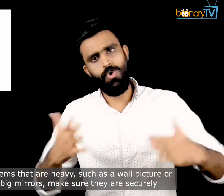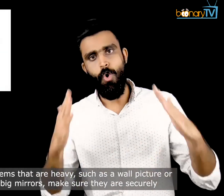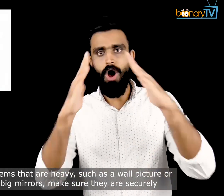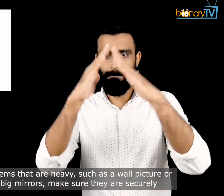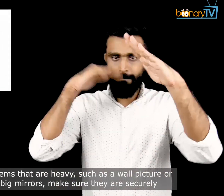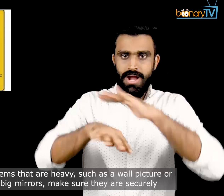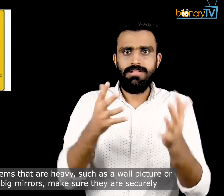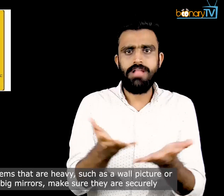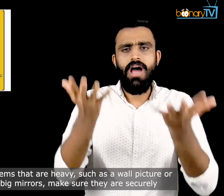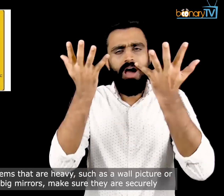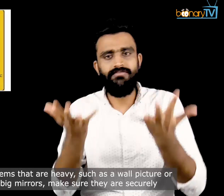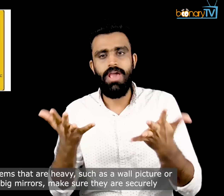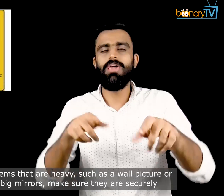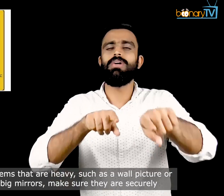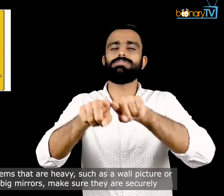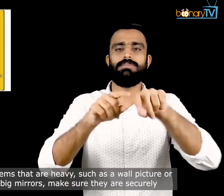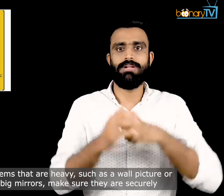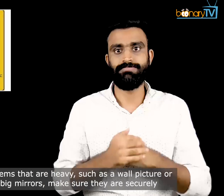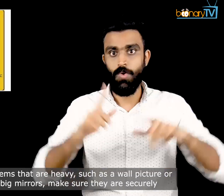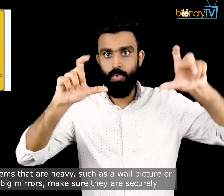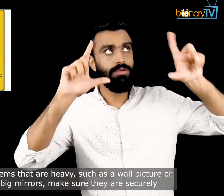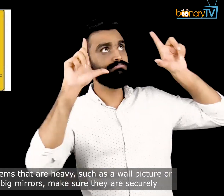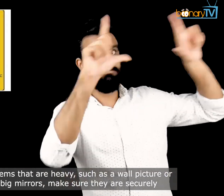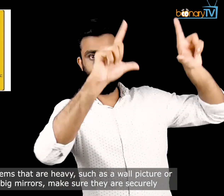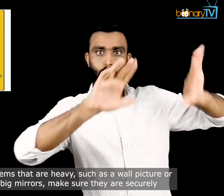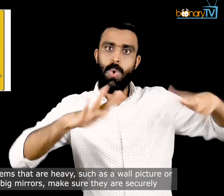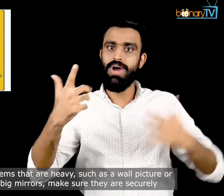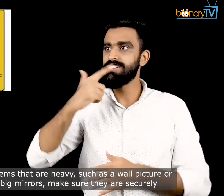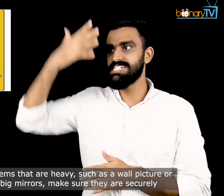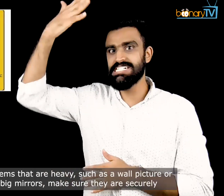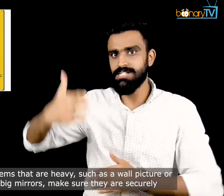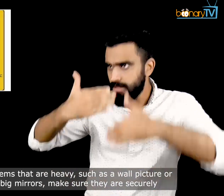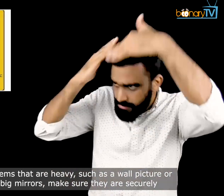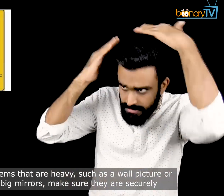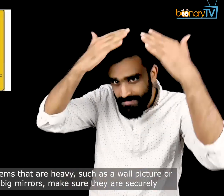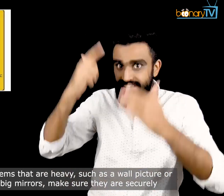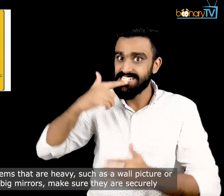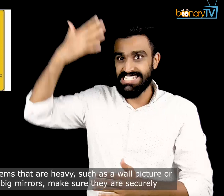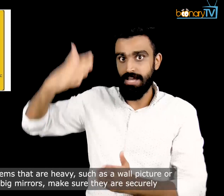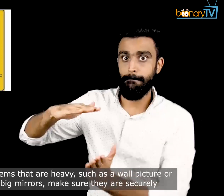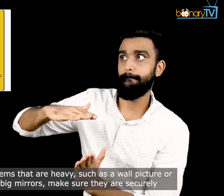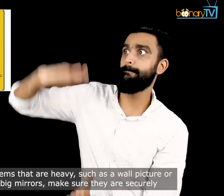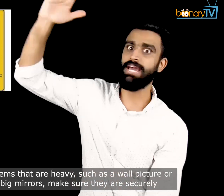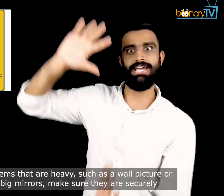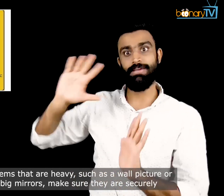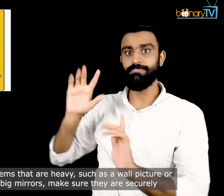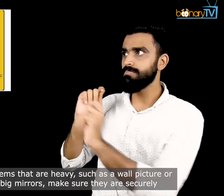Any household items that are heavy, such as a wall picture or painting and big mirrors, make sure